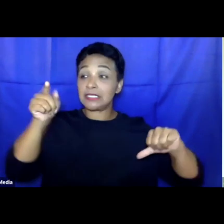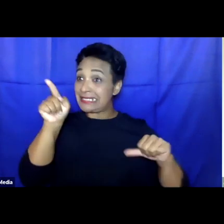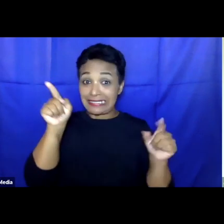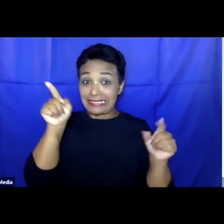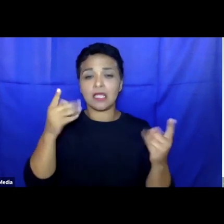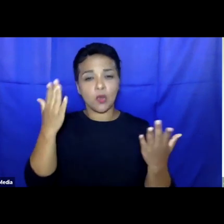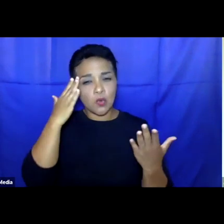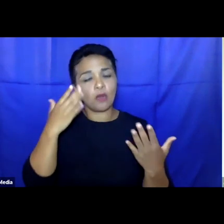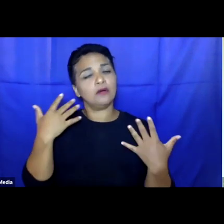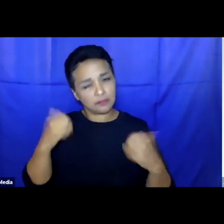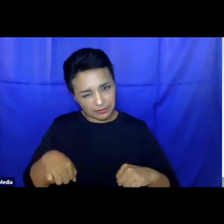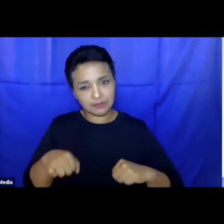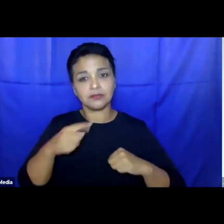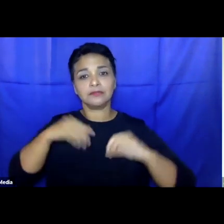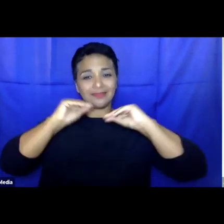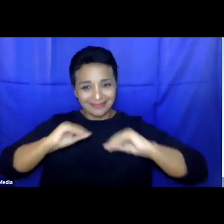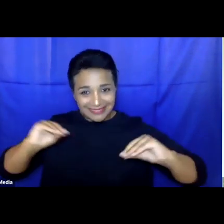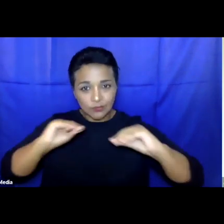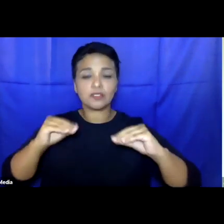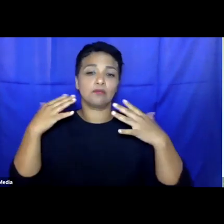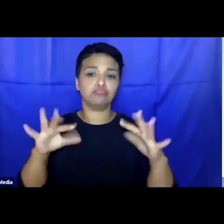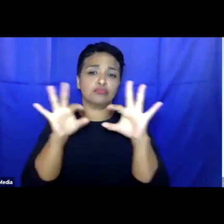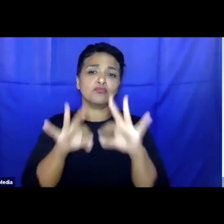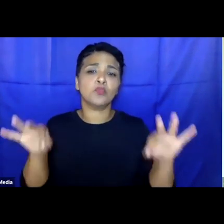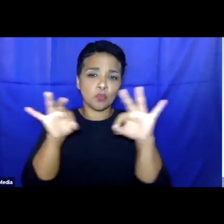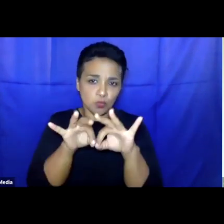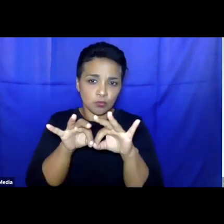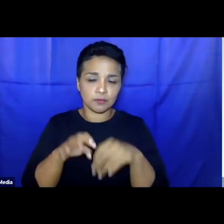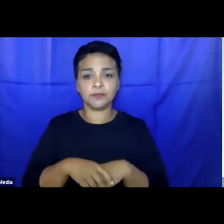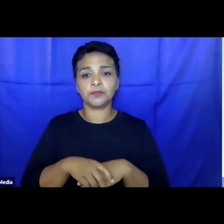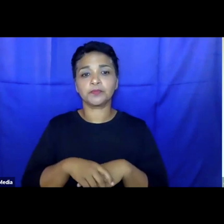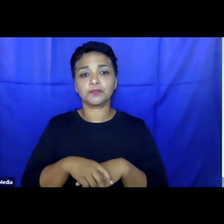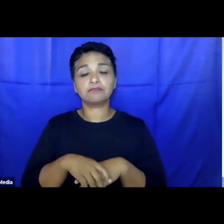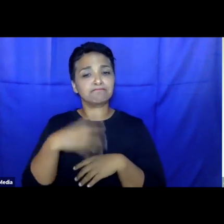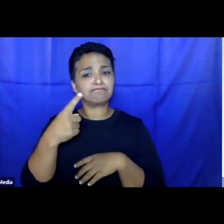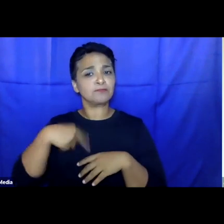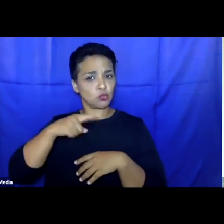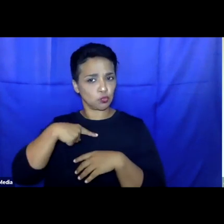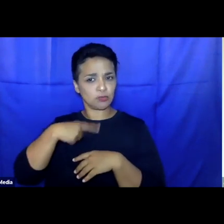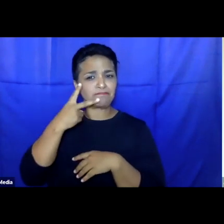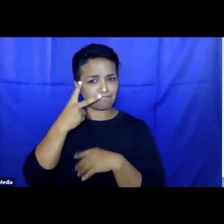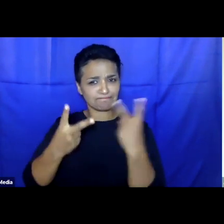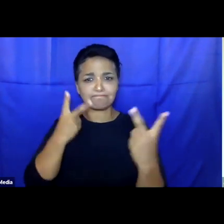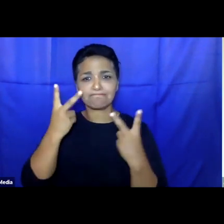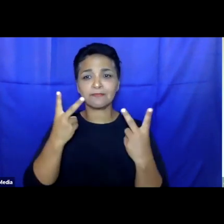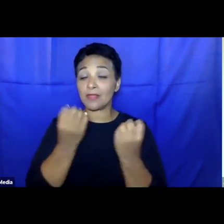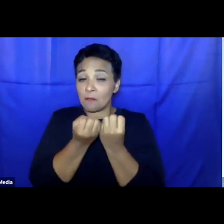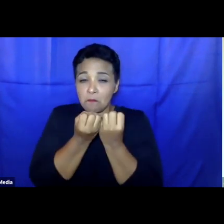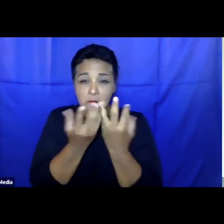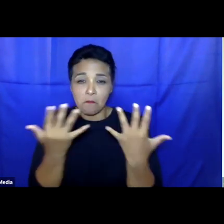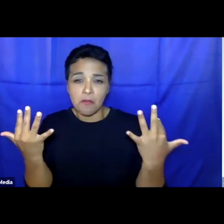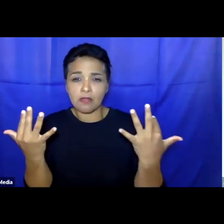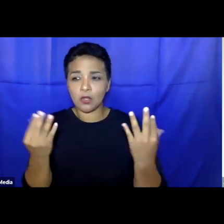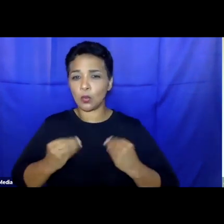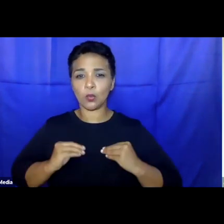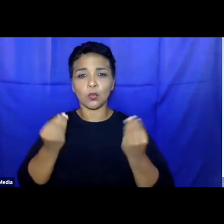struggles in education. As from the evidences, many of the youths who completed the university degrees